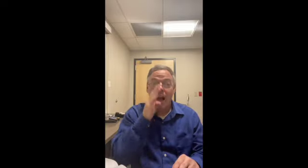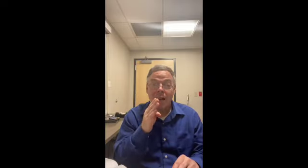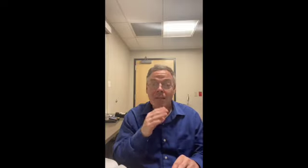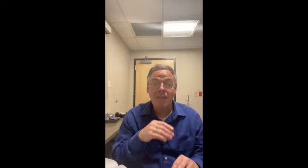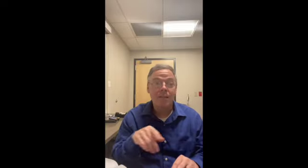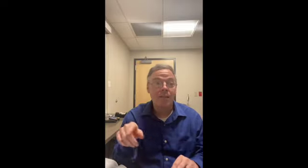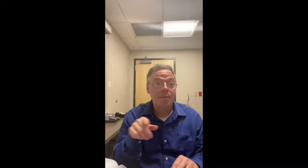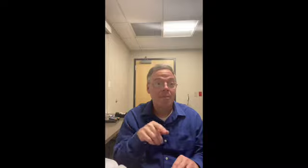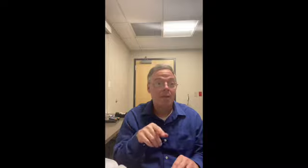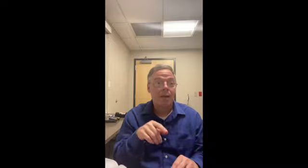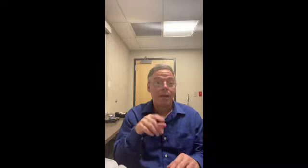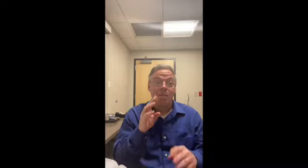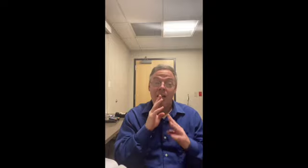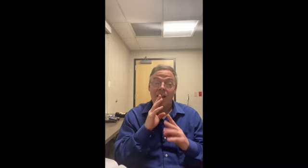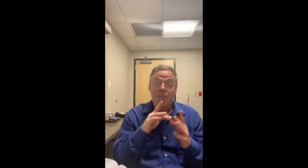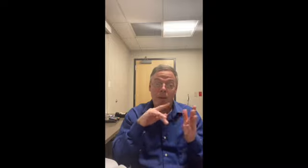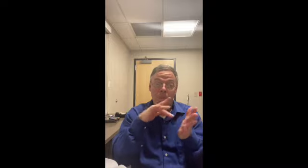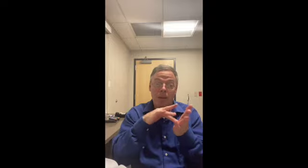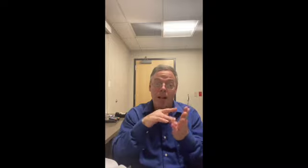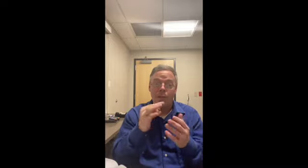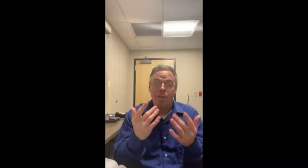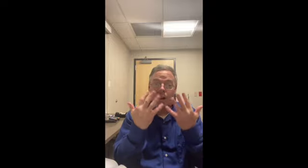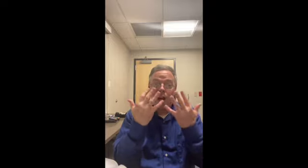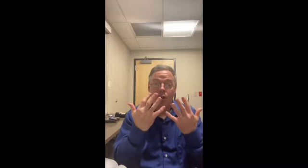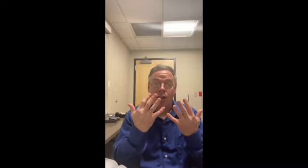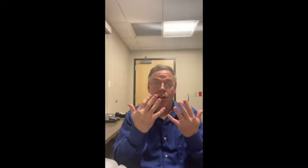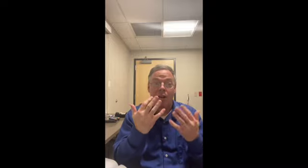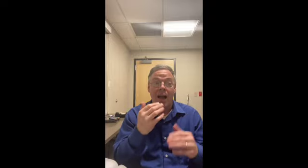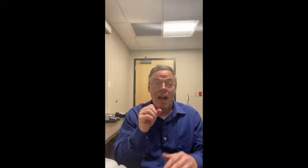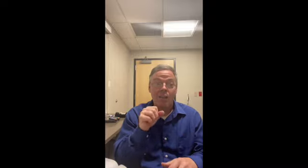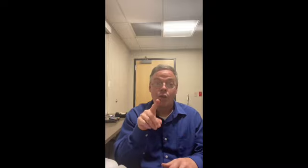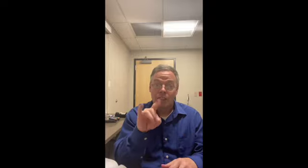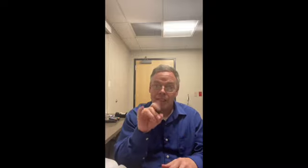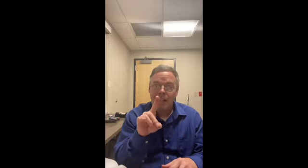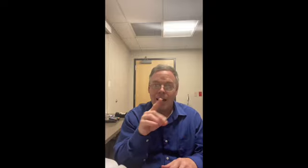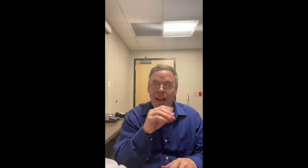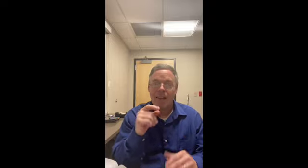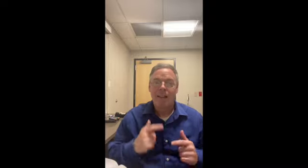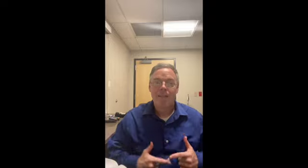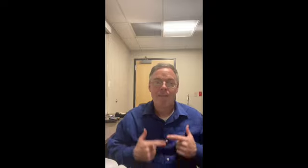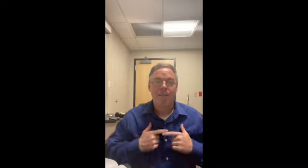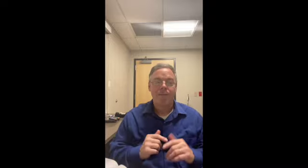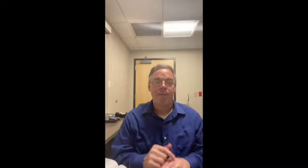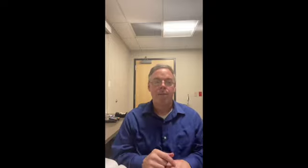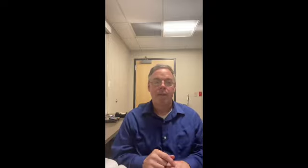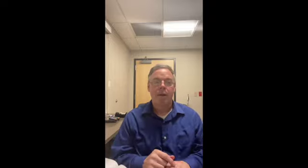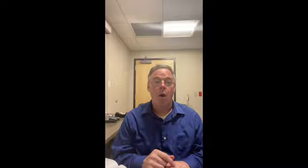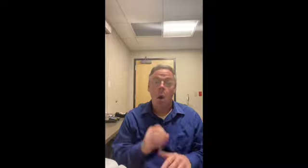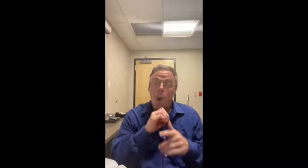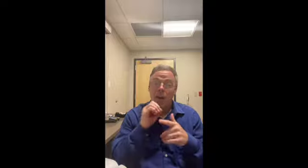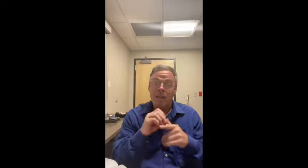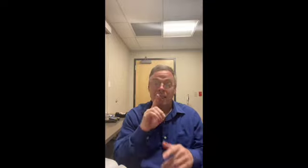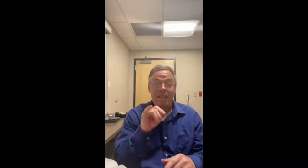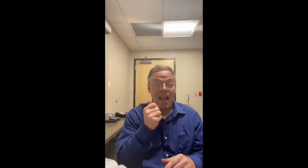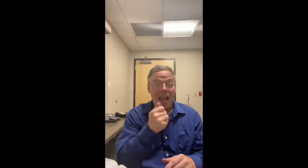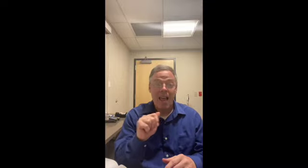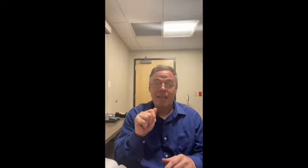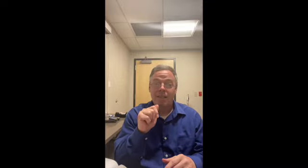of? Did a people ever hear the voice of God speaking from the midst of fire as you did and live? Or did